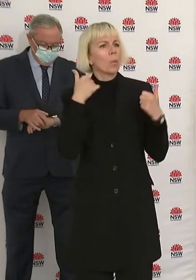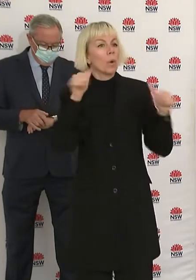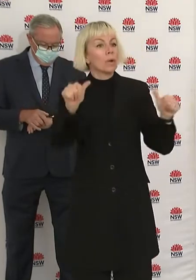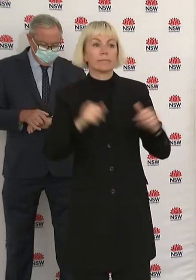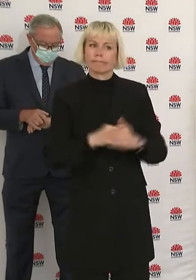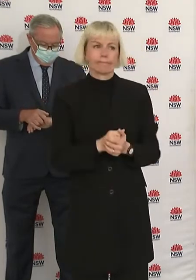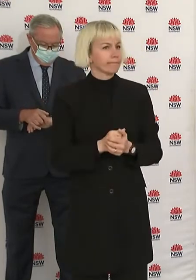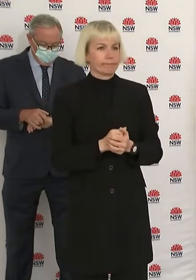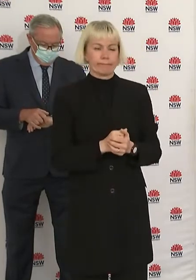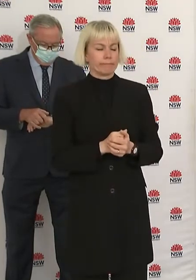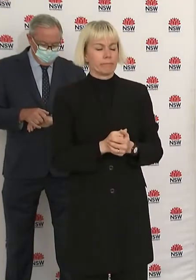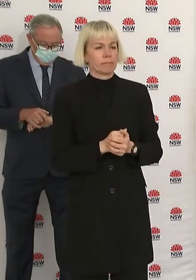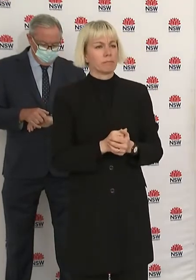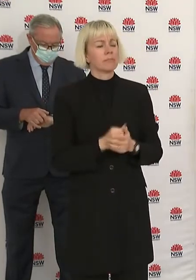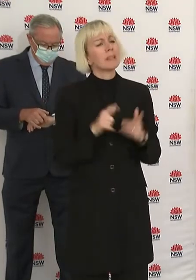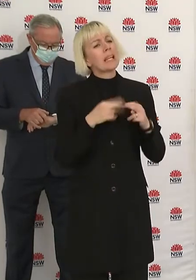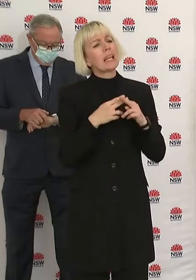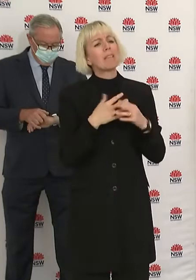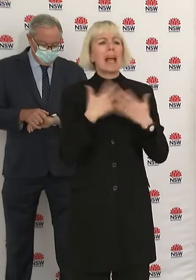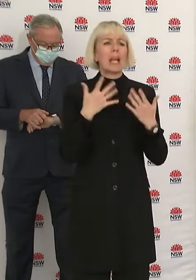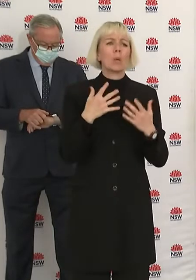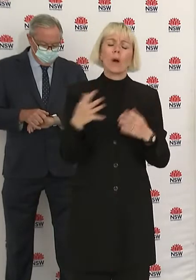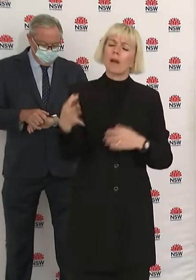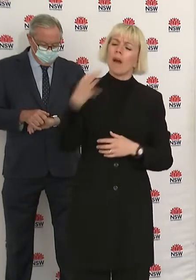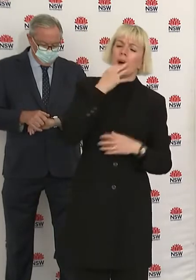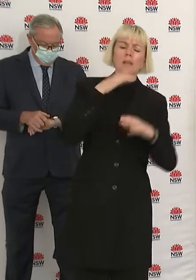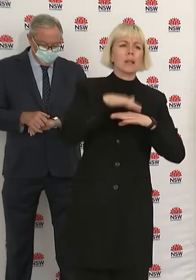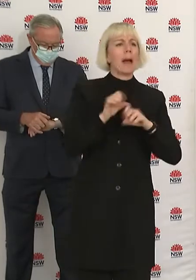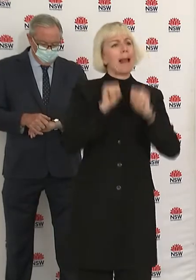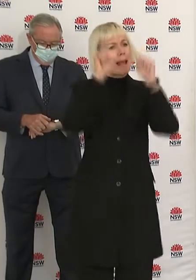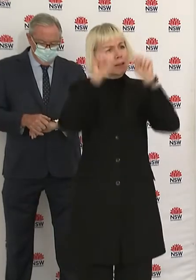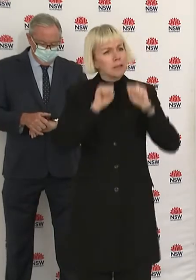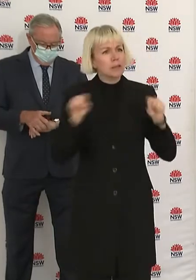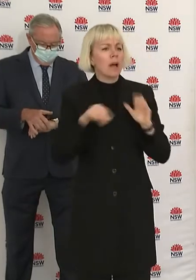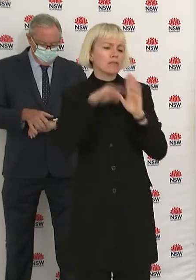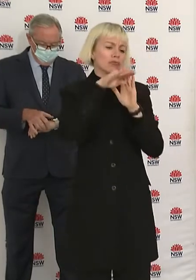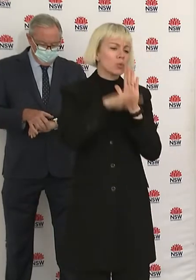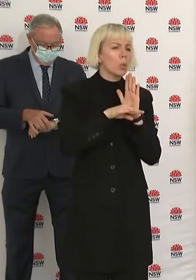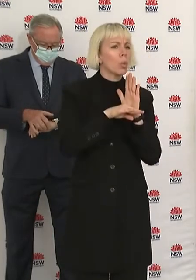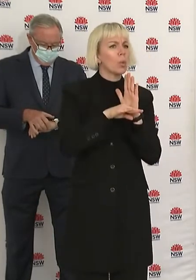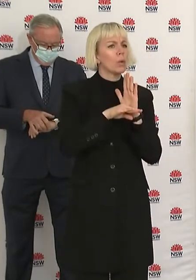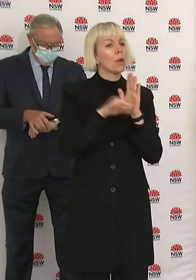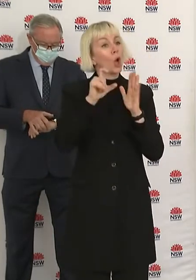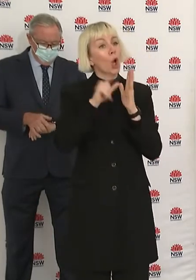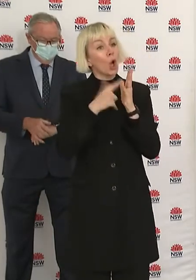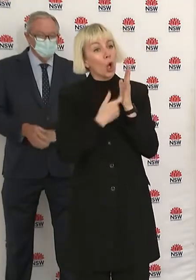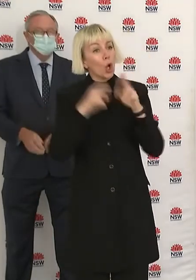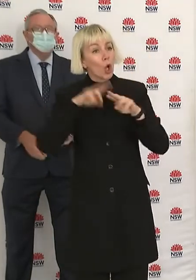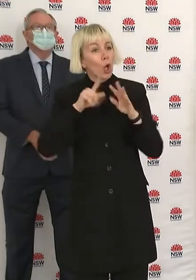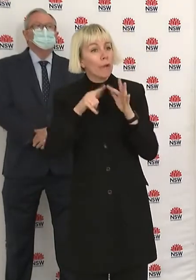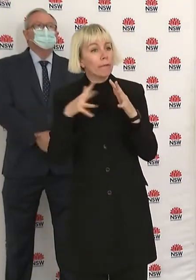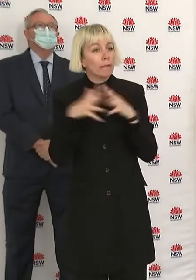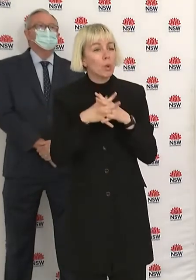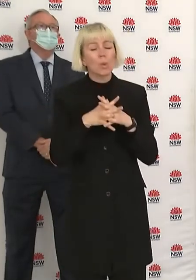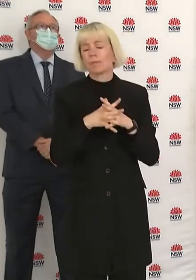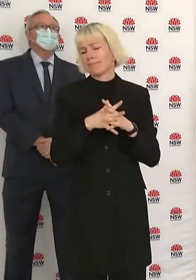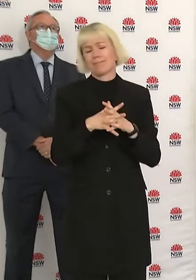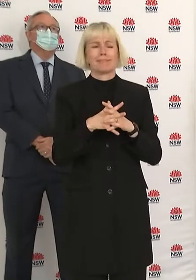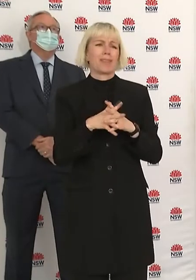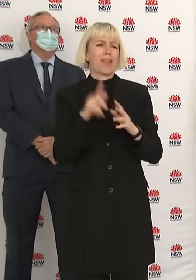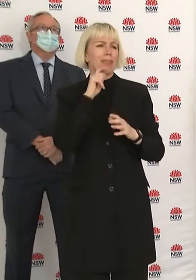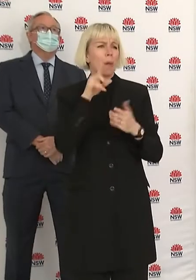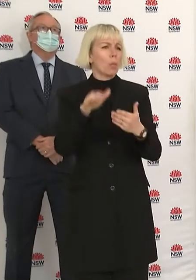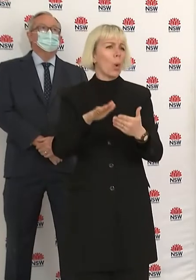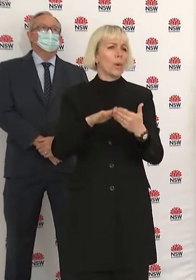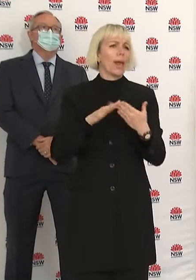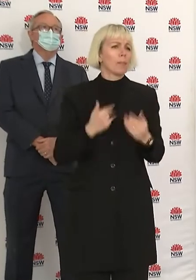about curfews or exercise or whatever else, the facts are that will not change the dial. That will not reduce the number of cases. You can ask me